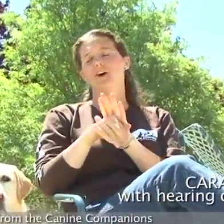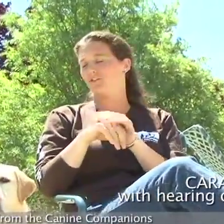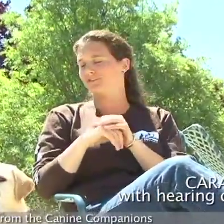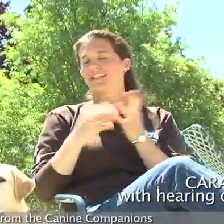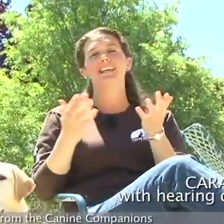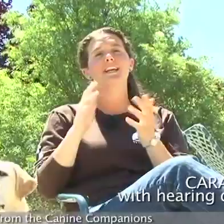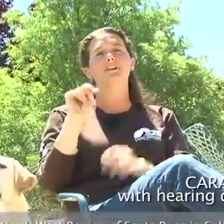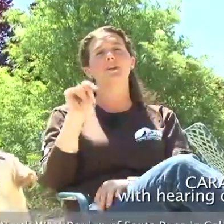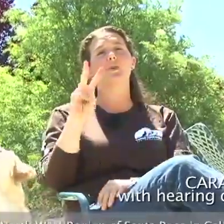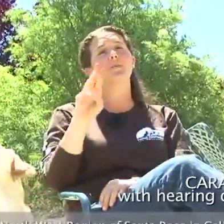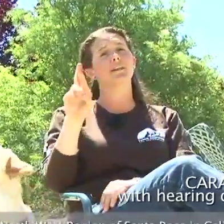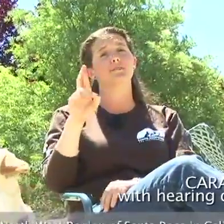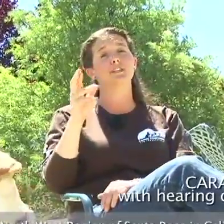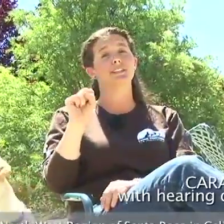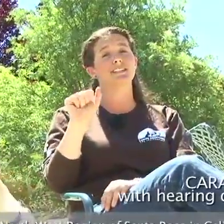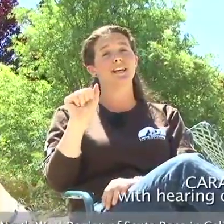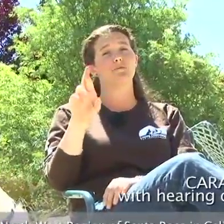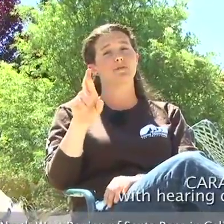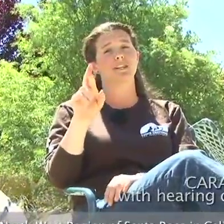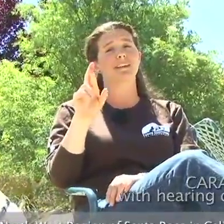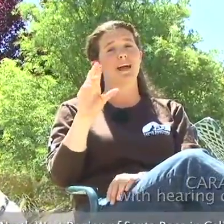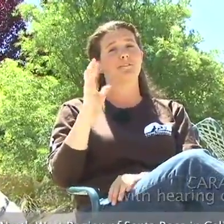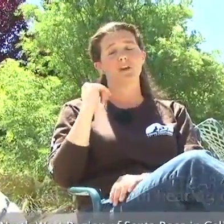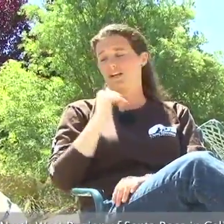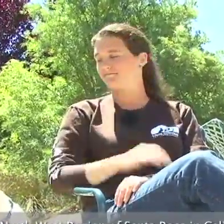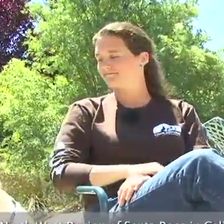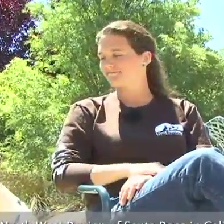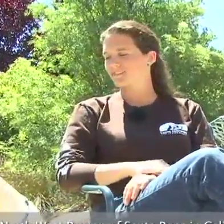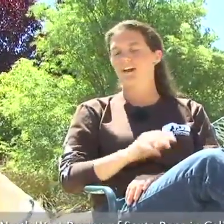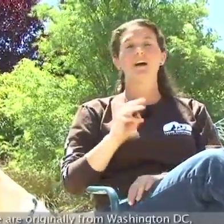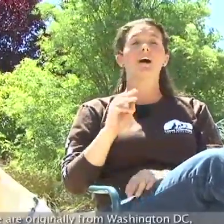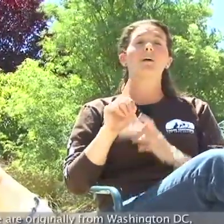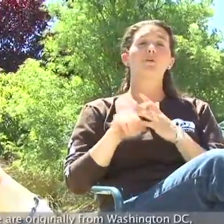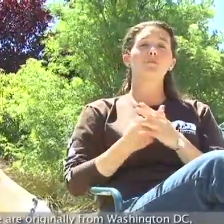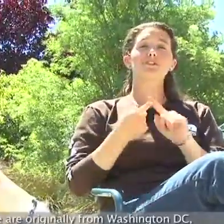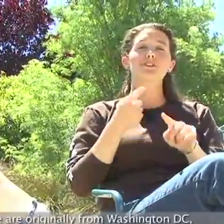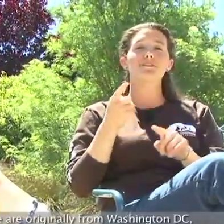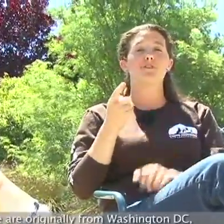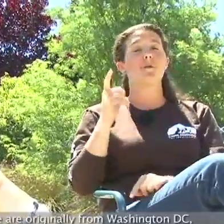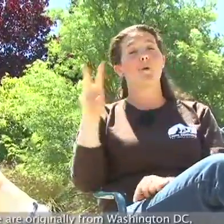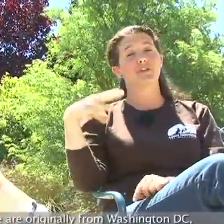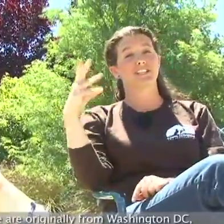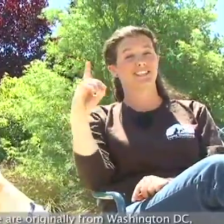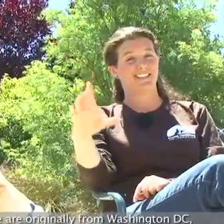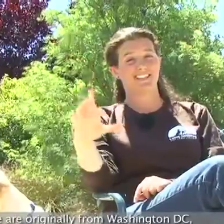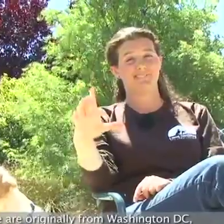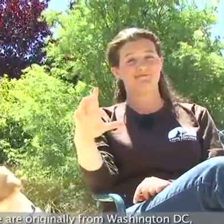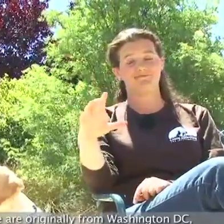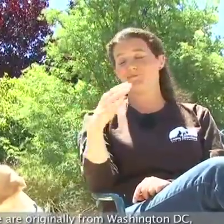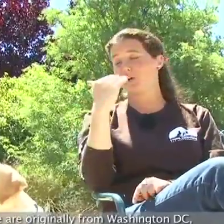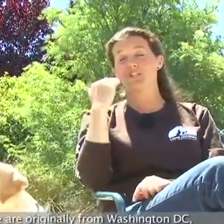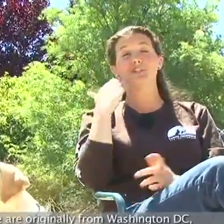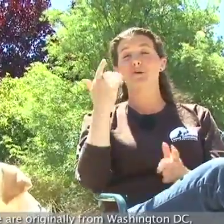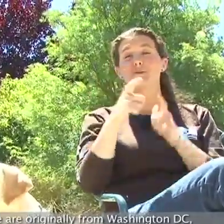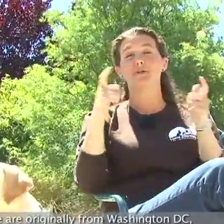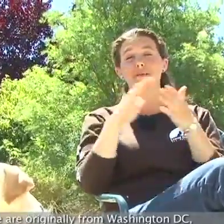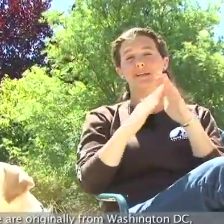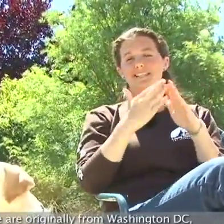ago here at the Northwest region in Santa Rosa, California. We're originally from Washington, D.C., which, as you know, is a pretty big